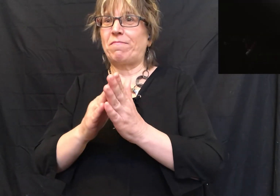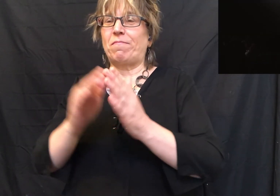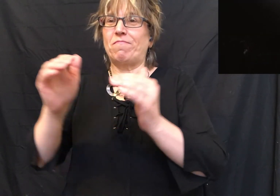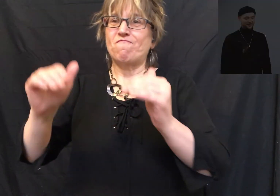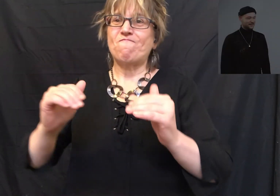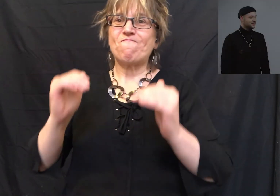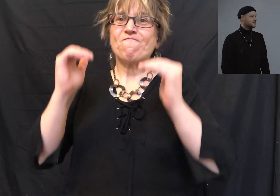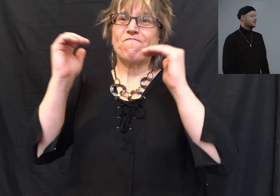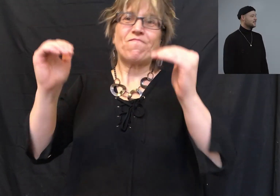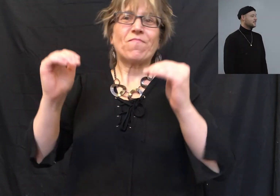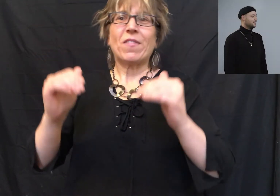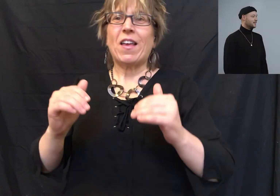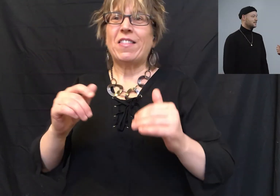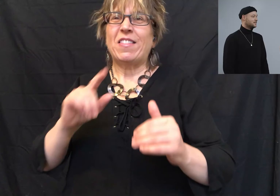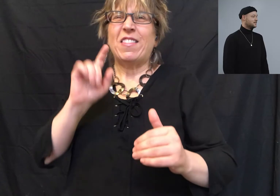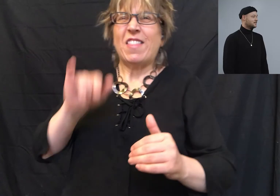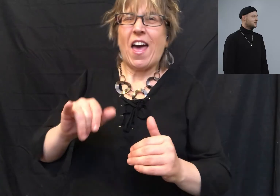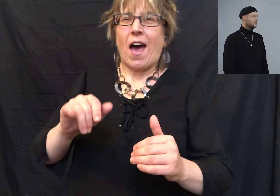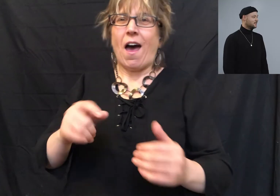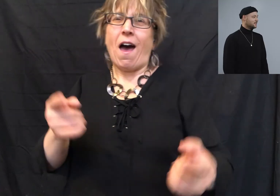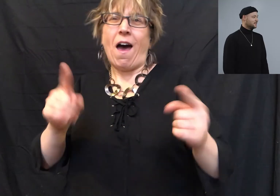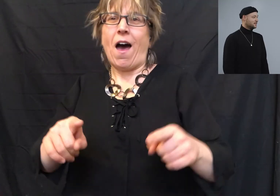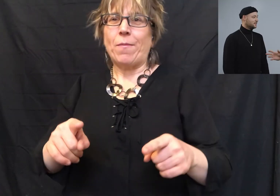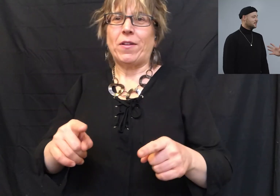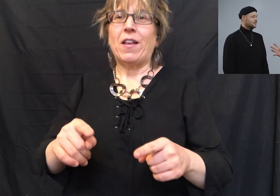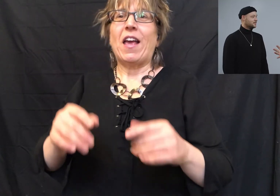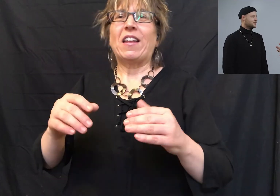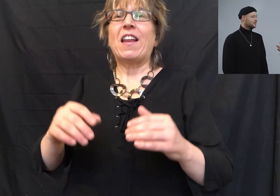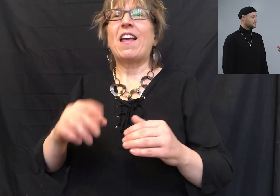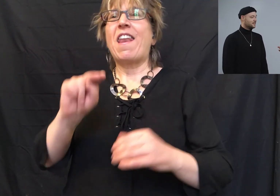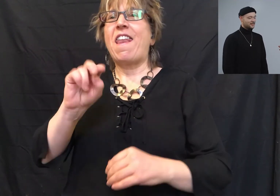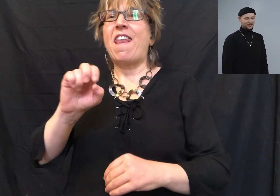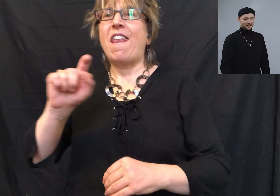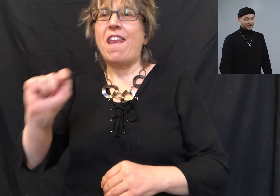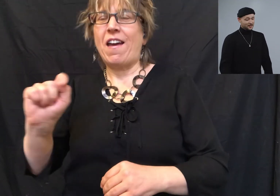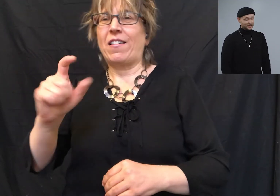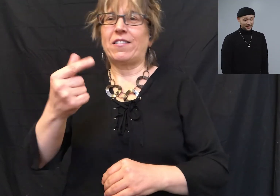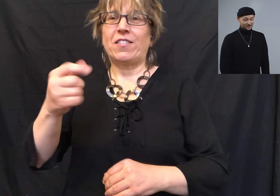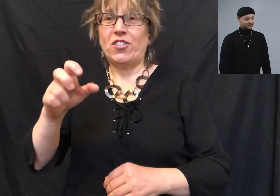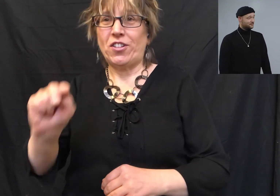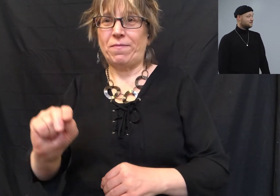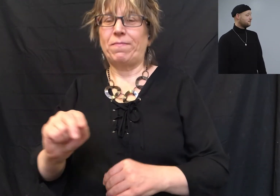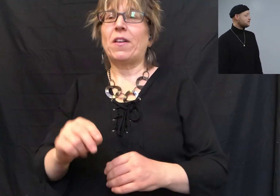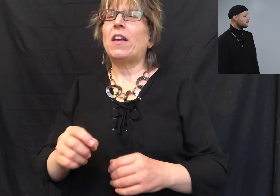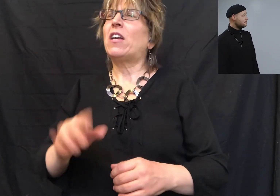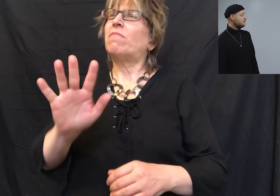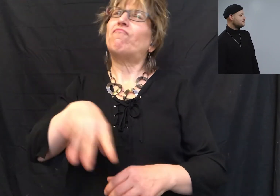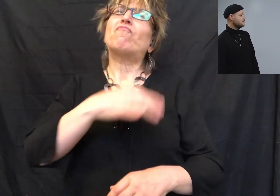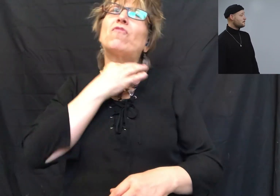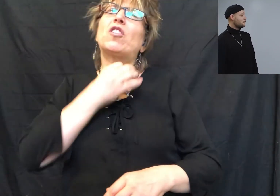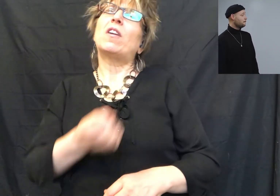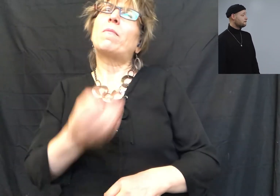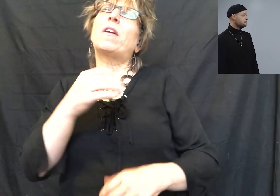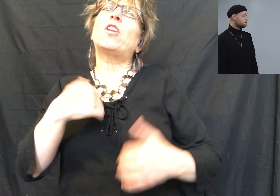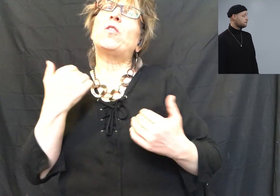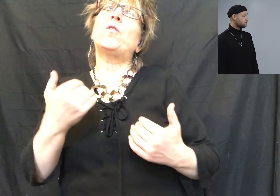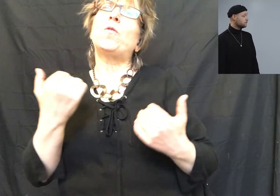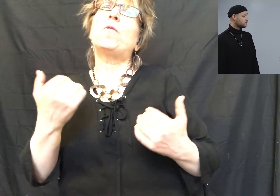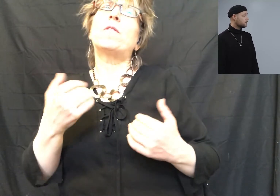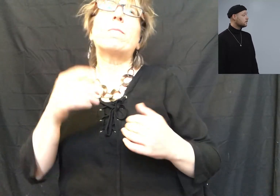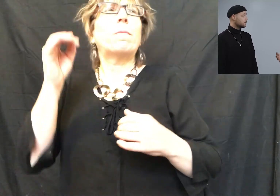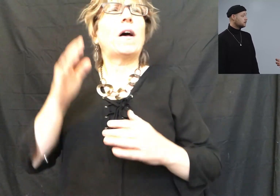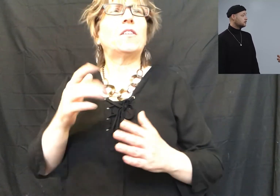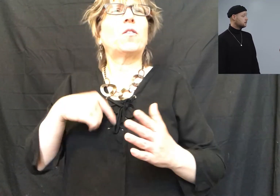that you guys have taken that heartbeat and made it happen with Next Gen. Real quick, tell our family, how many youth pastors are we connecting